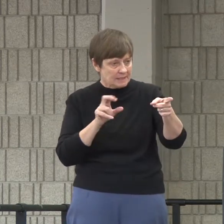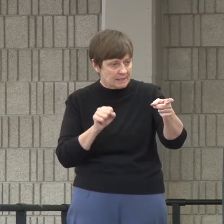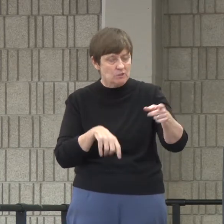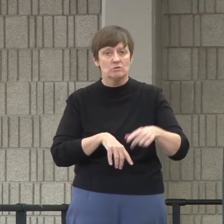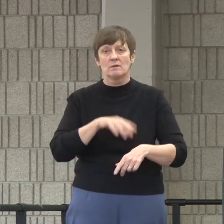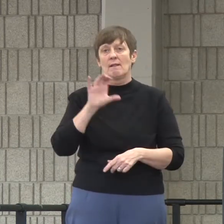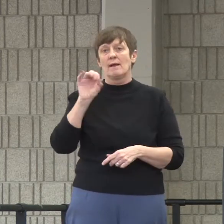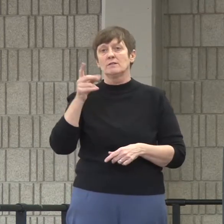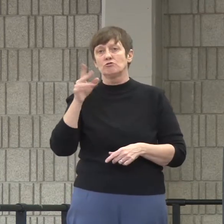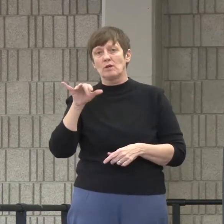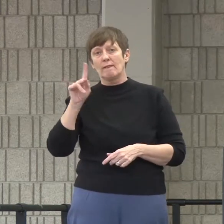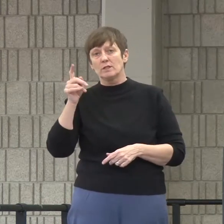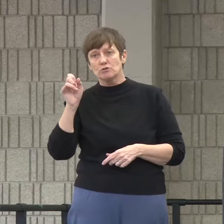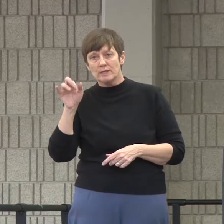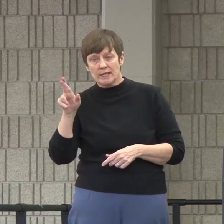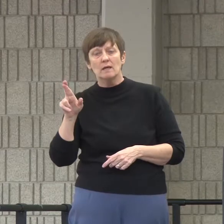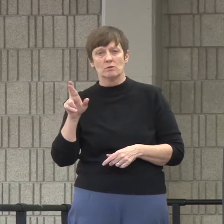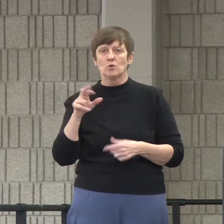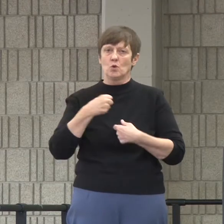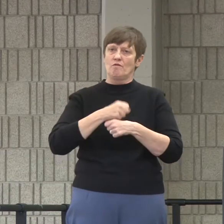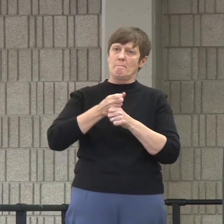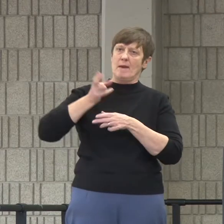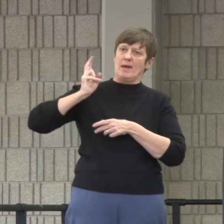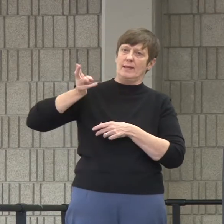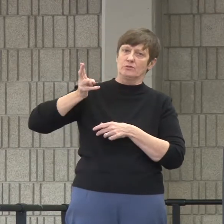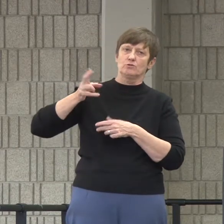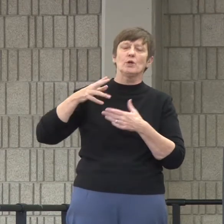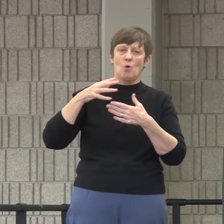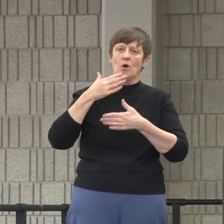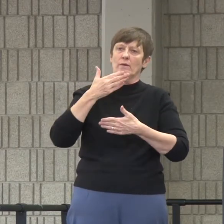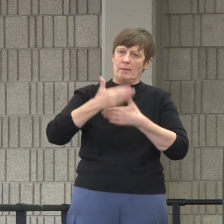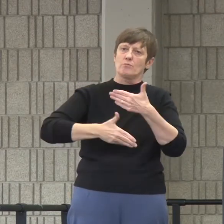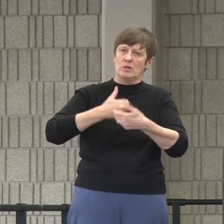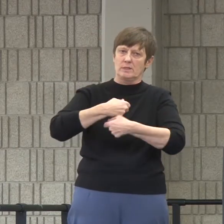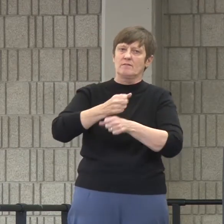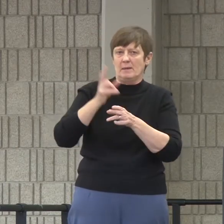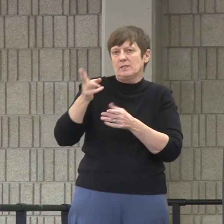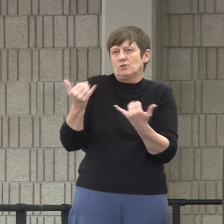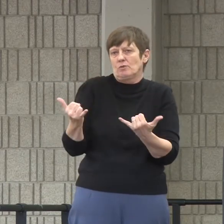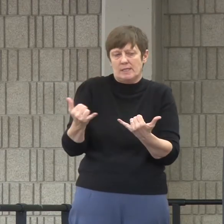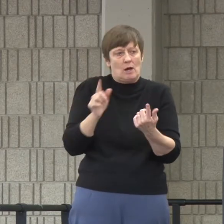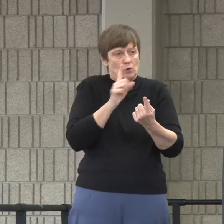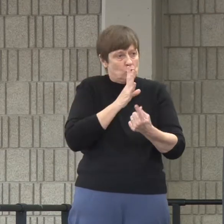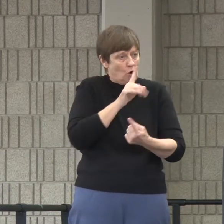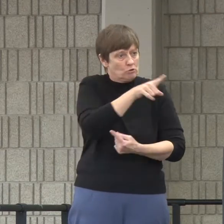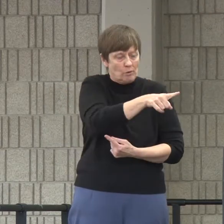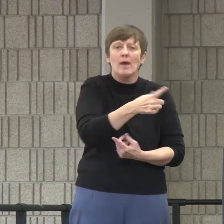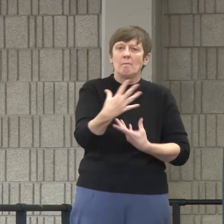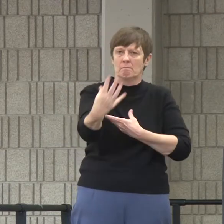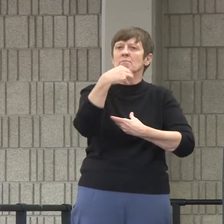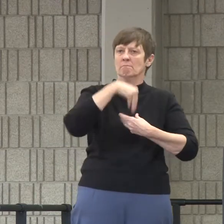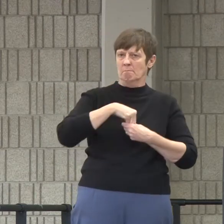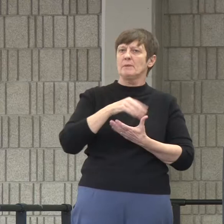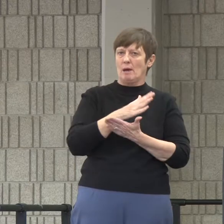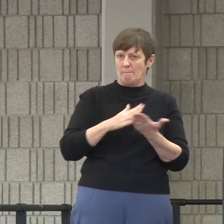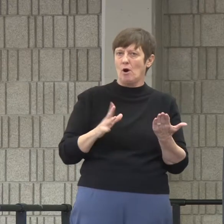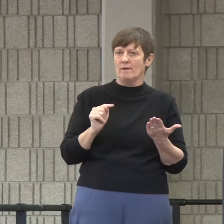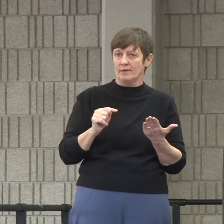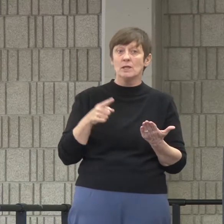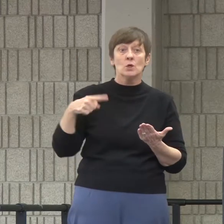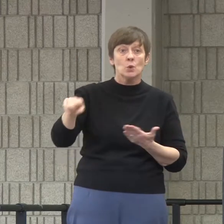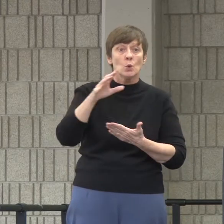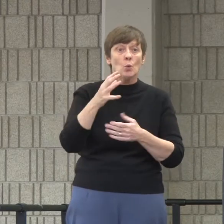Correa, who have made history or who are making history right now. And those of you that won awards